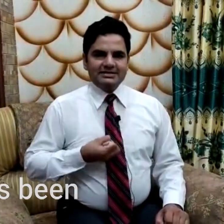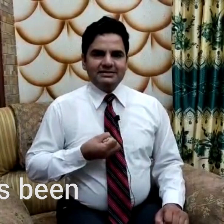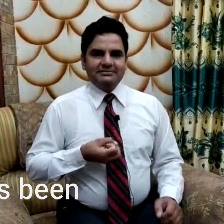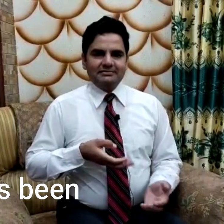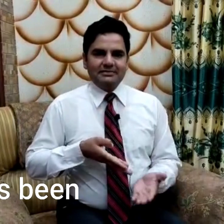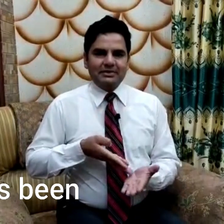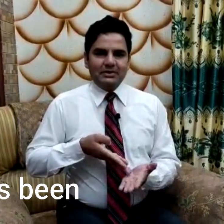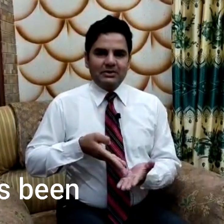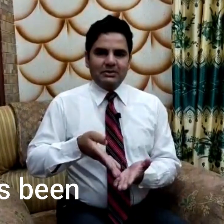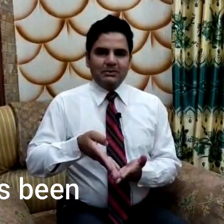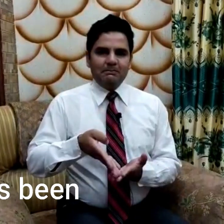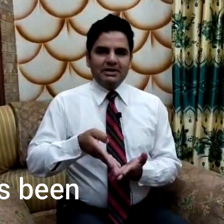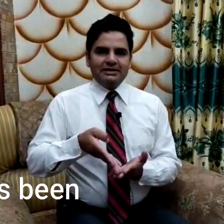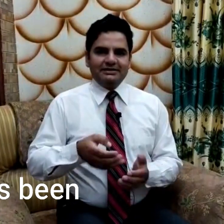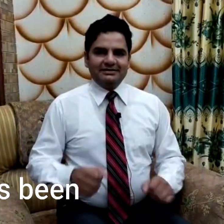has been,